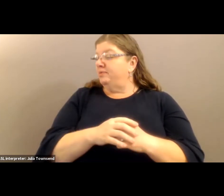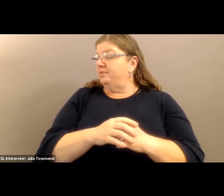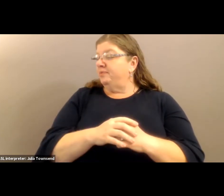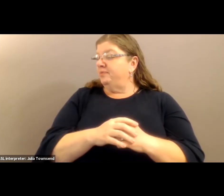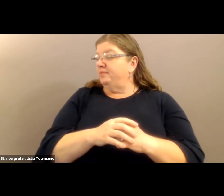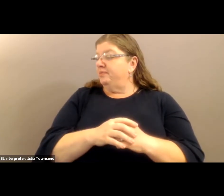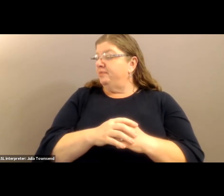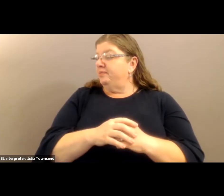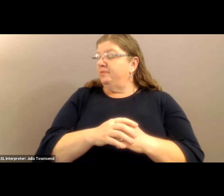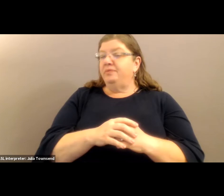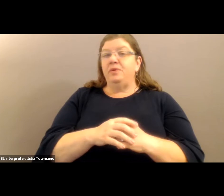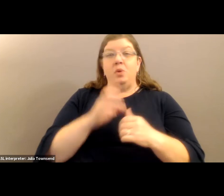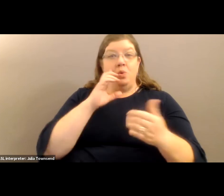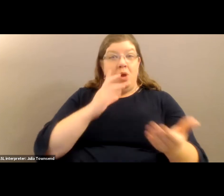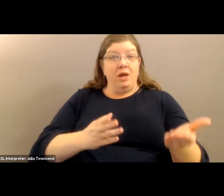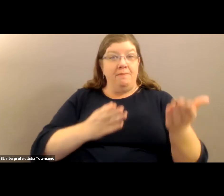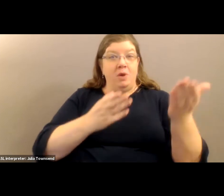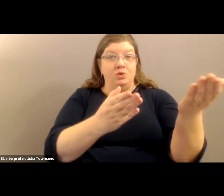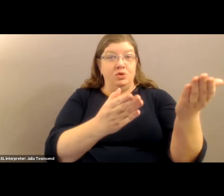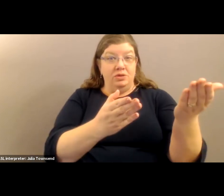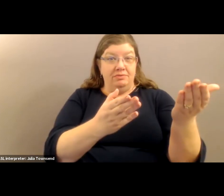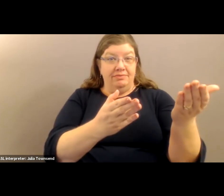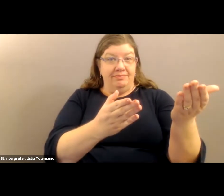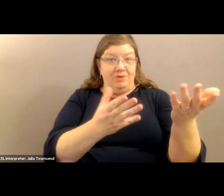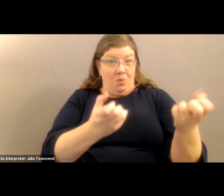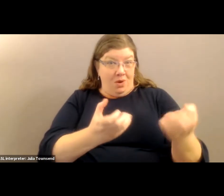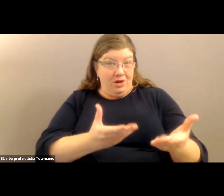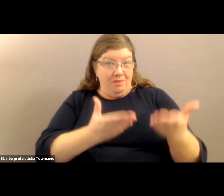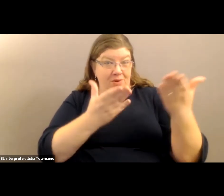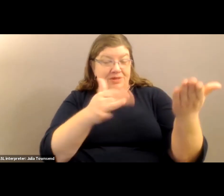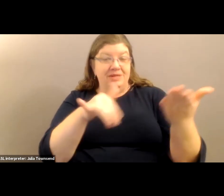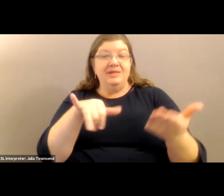Would you like a motion? Yes.